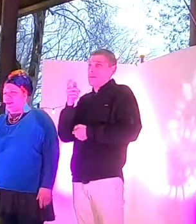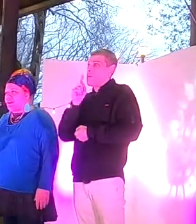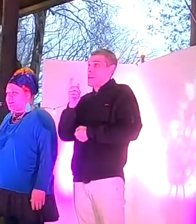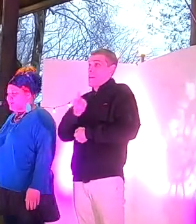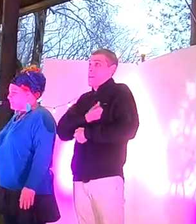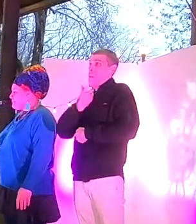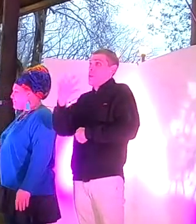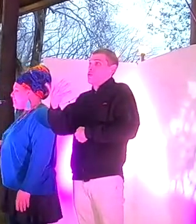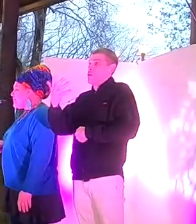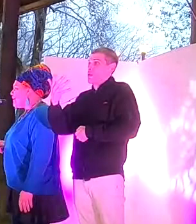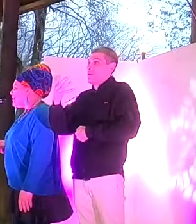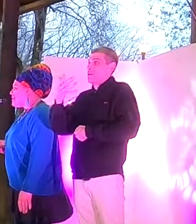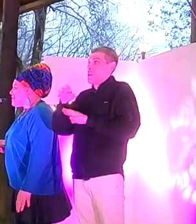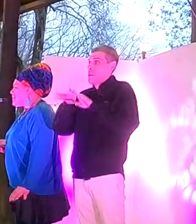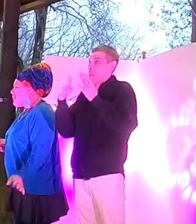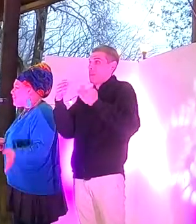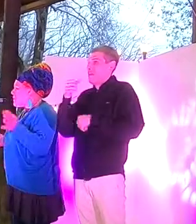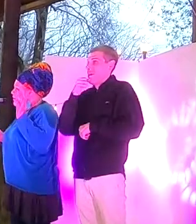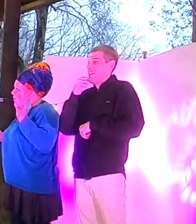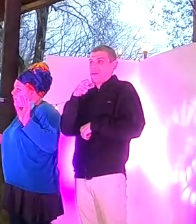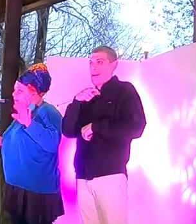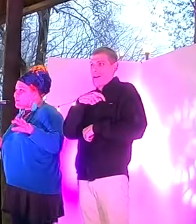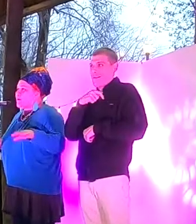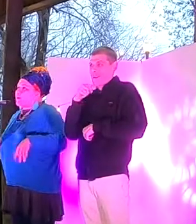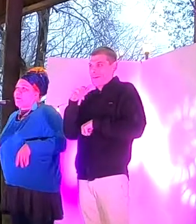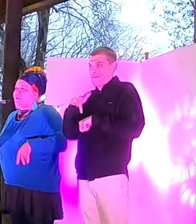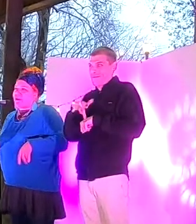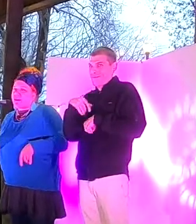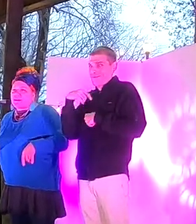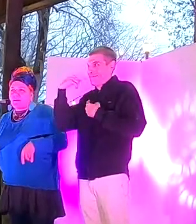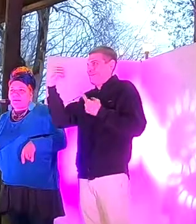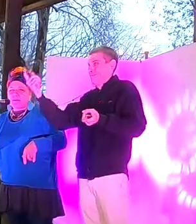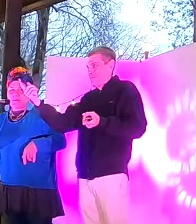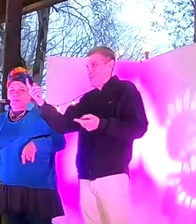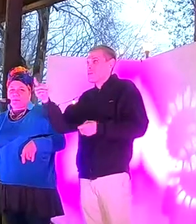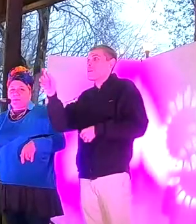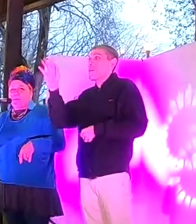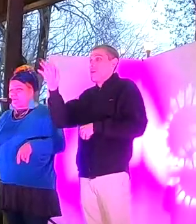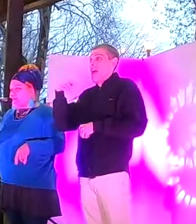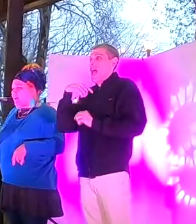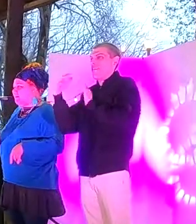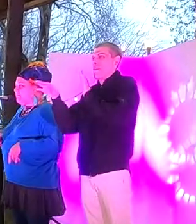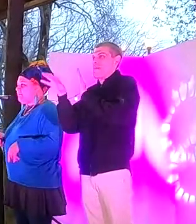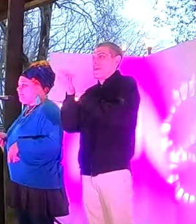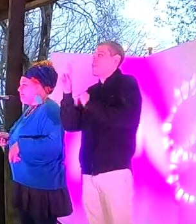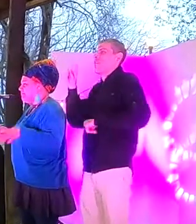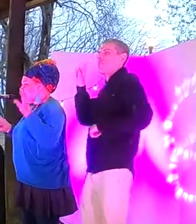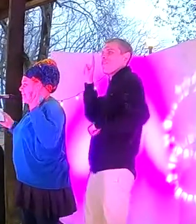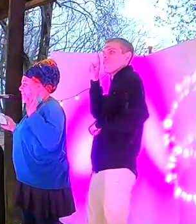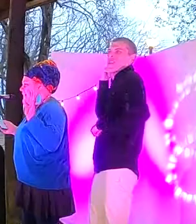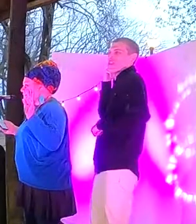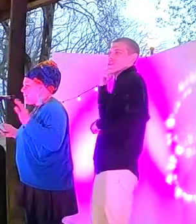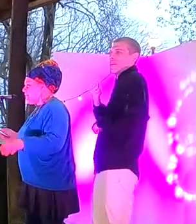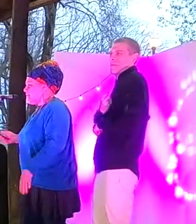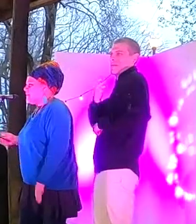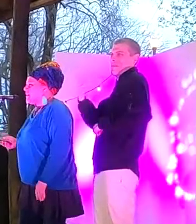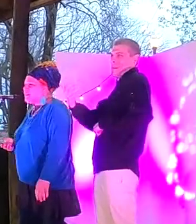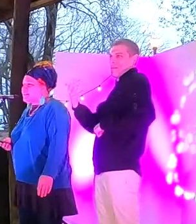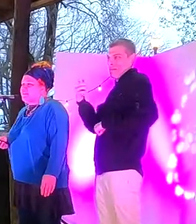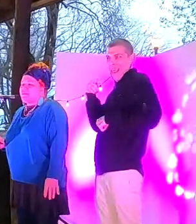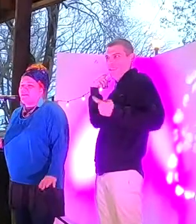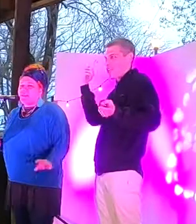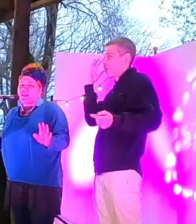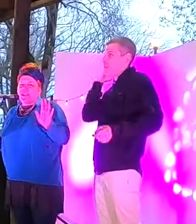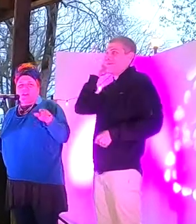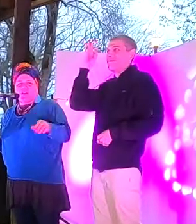was very young. So I'm going to share the first poem I ever read at a poetry night with you, and